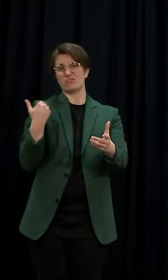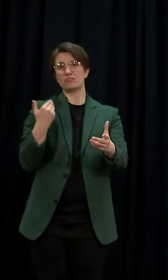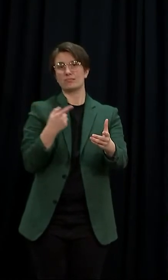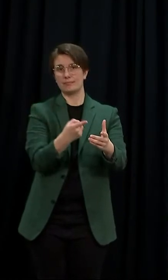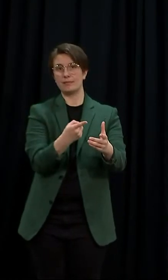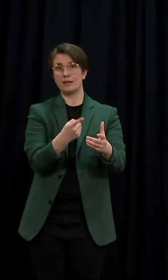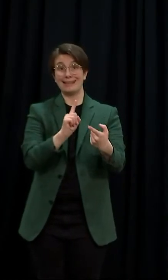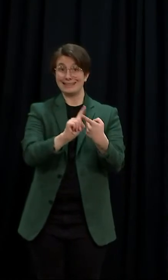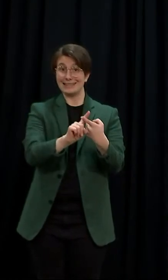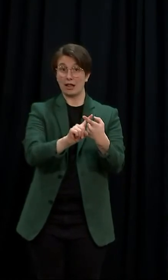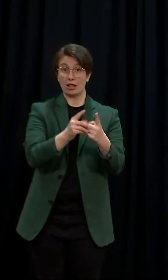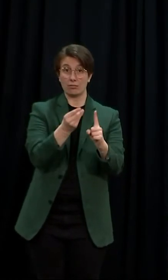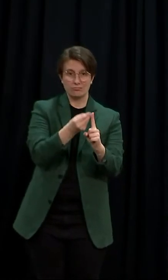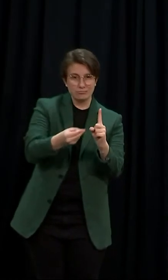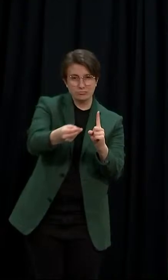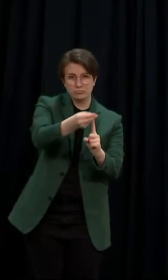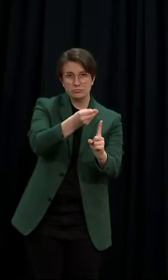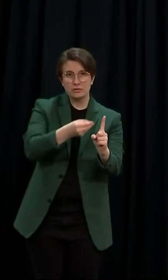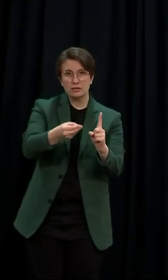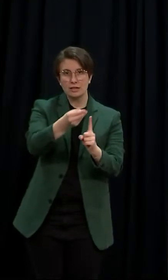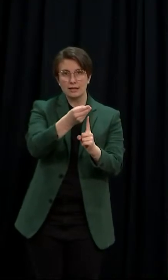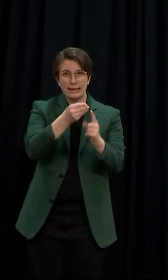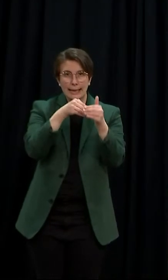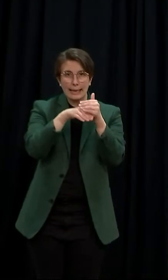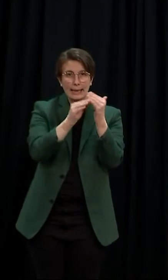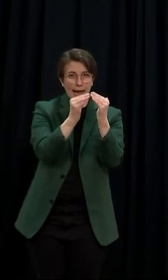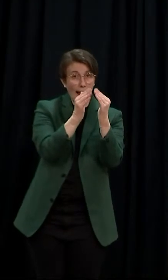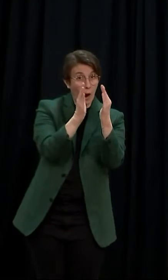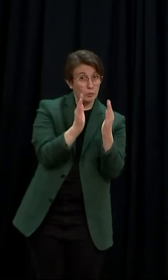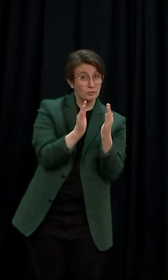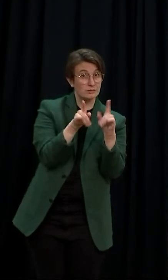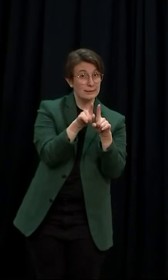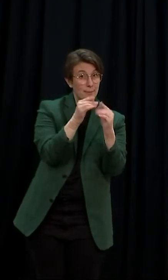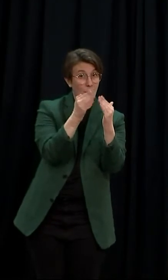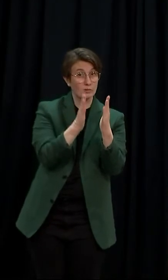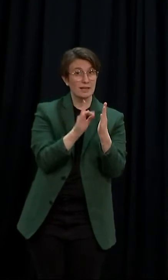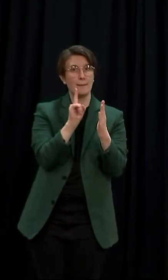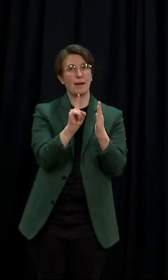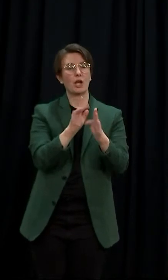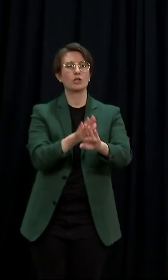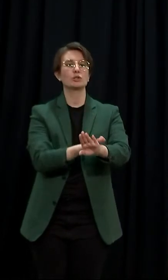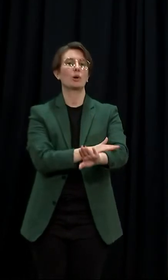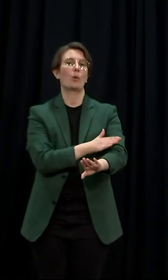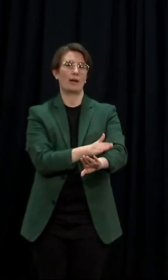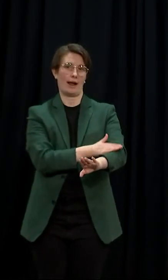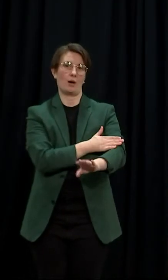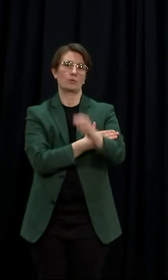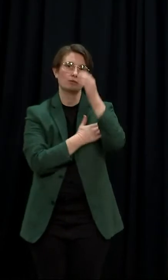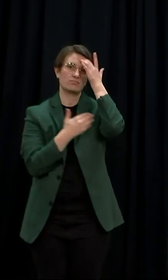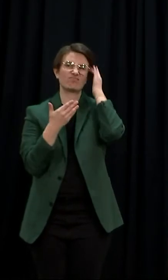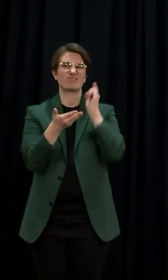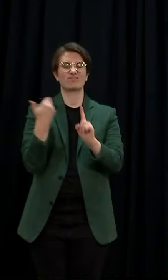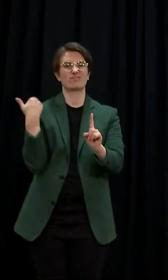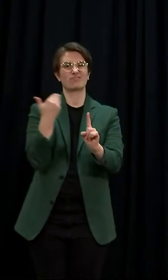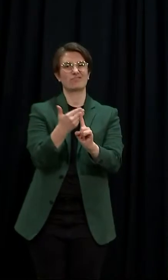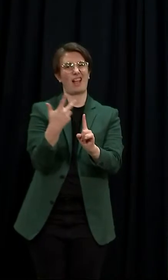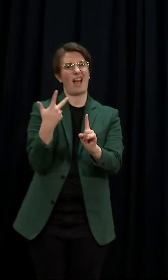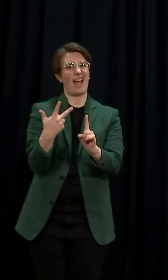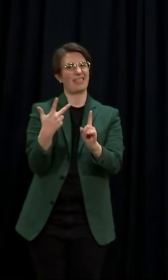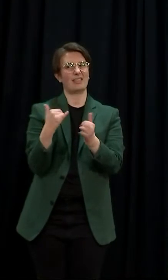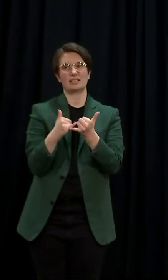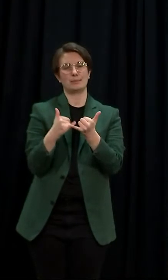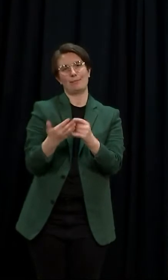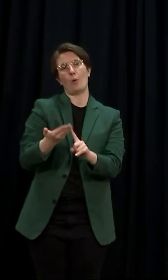close household and close contacts, but it's clearly slowing down. That's a wee while since the last case. There's one that